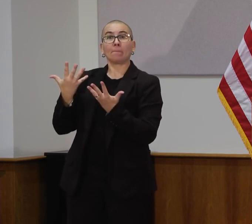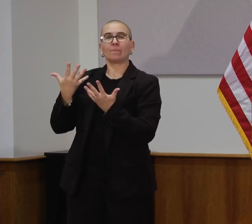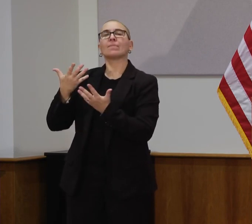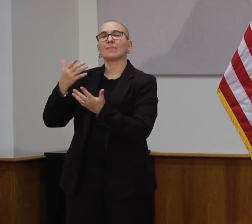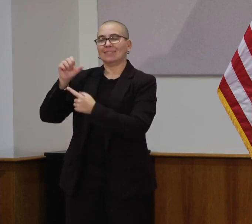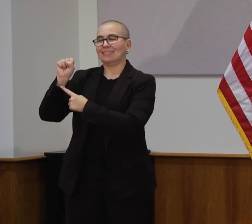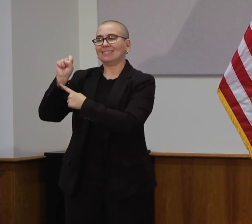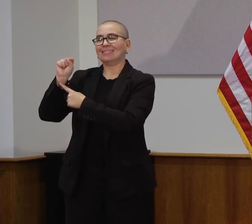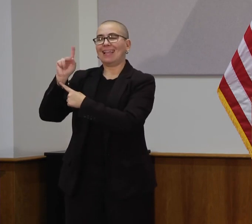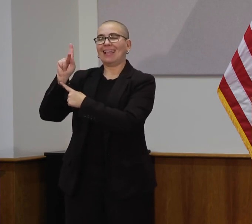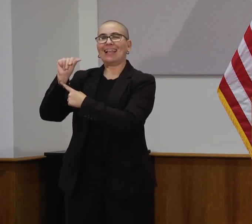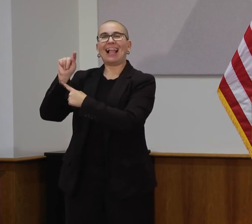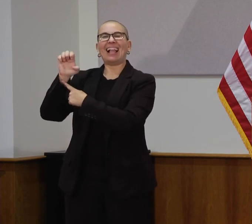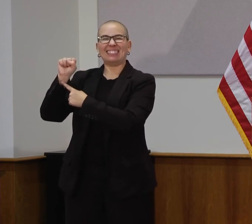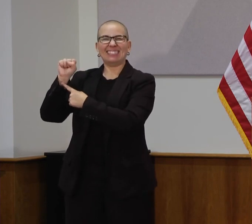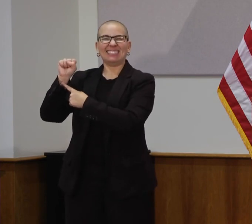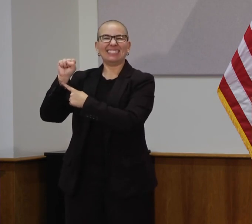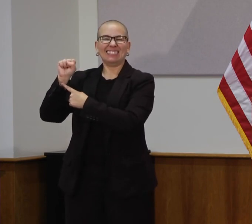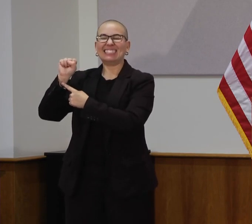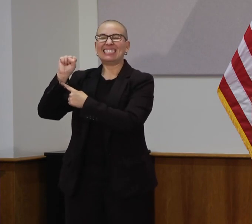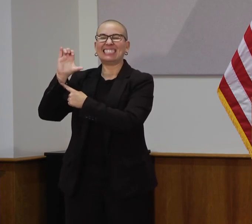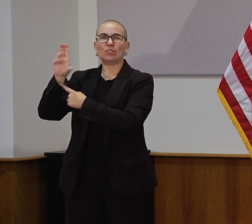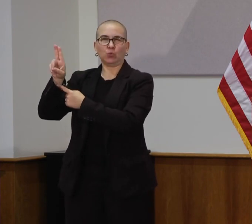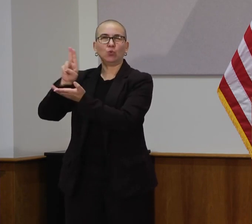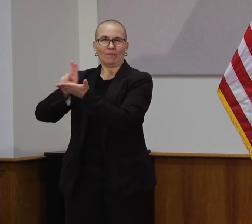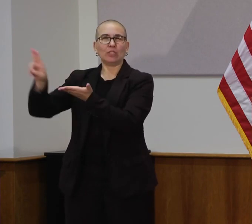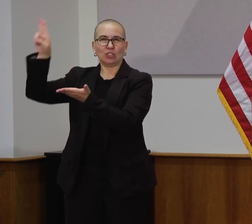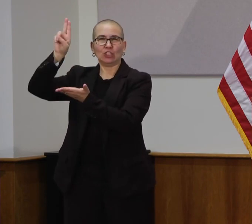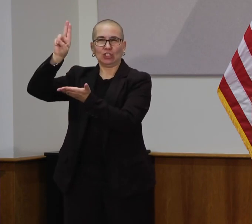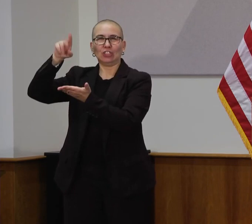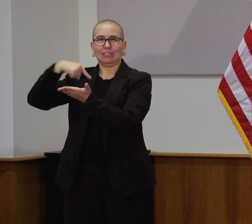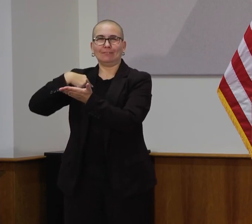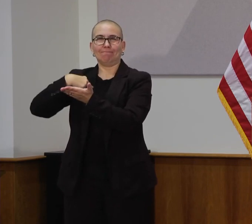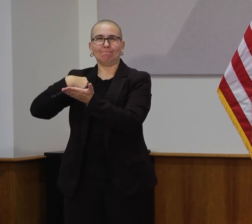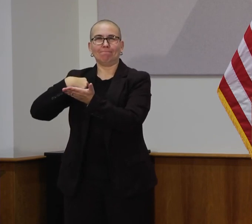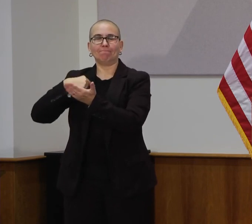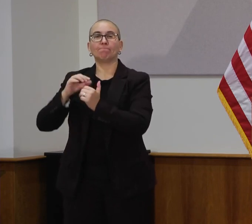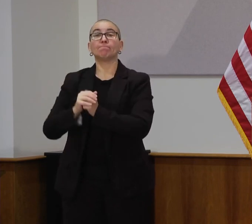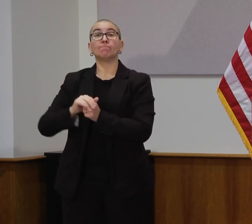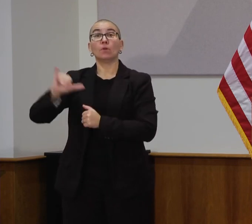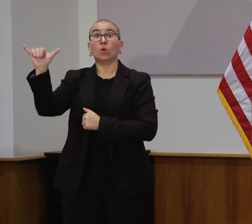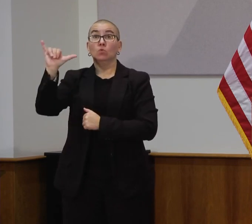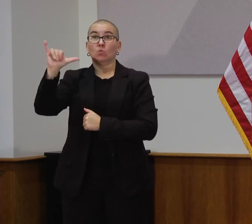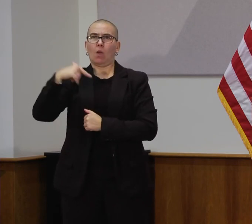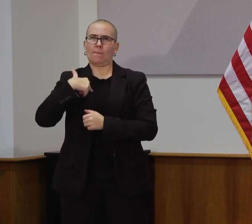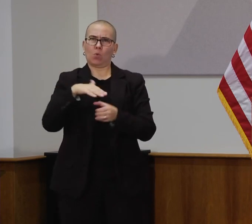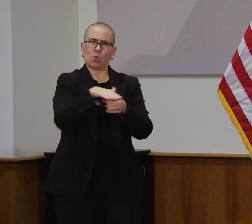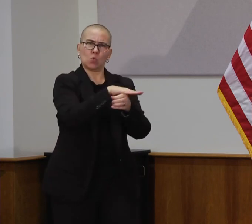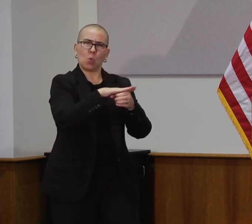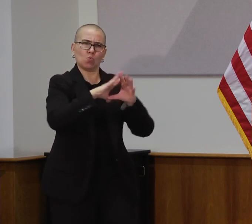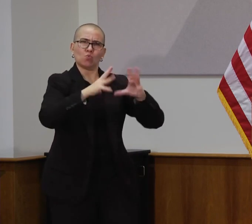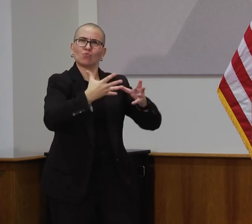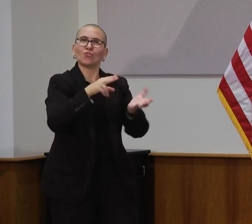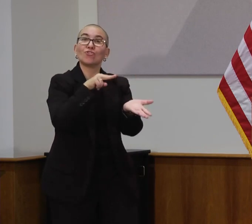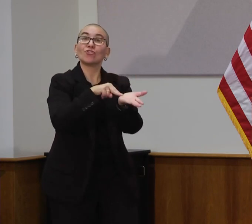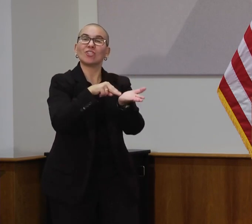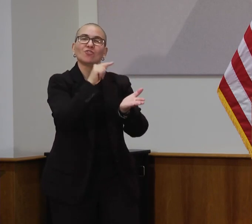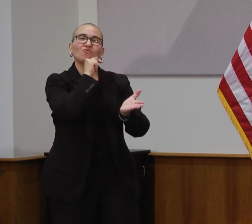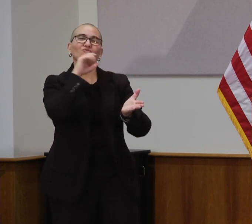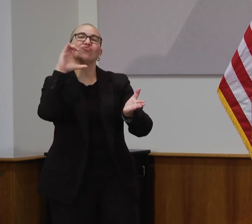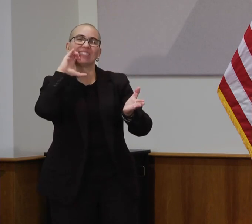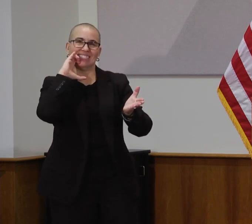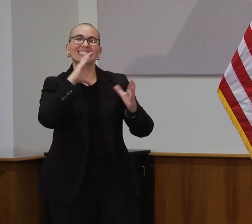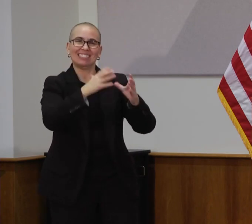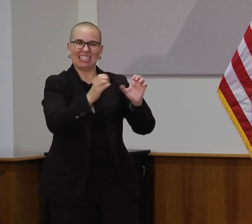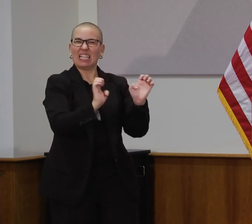Catherine University, as well as a registered nurse at a local emergency department here in the Twin Cities. Thank you